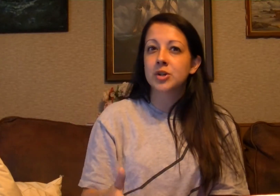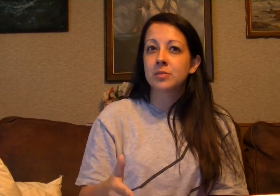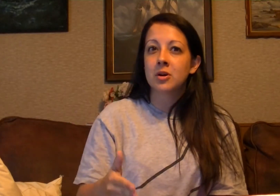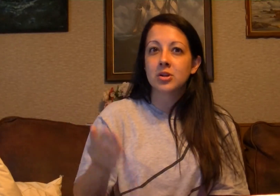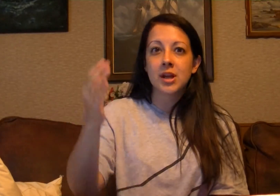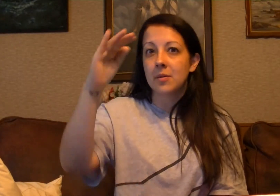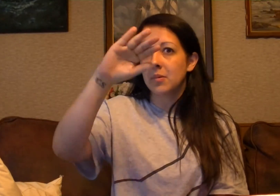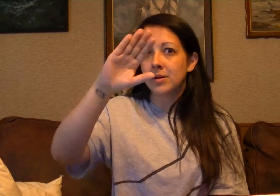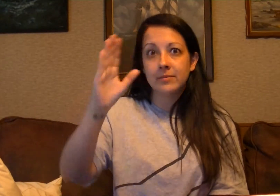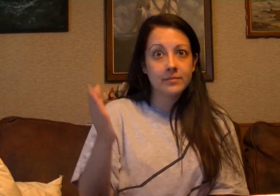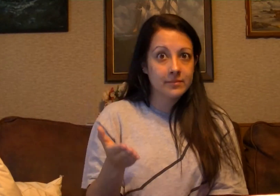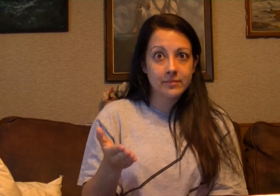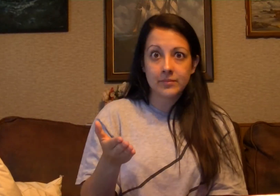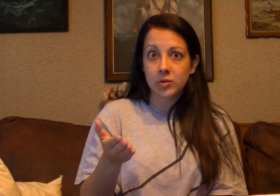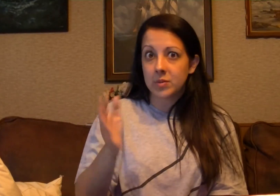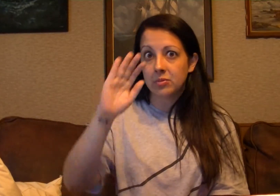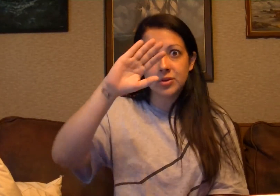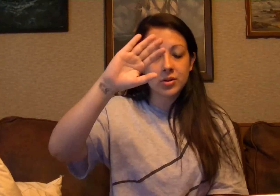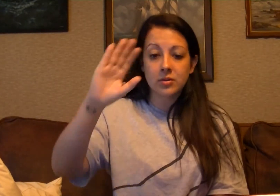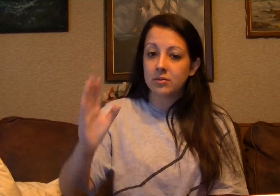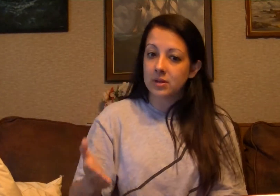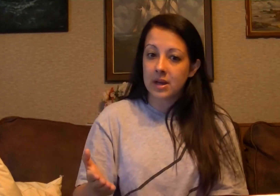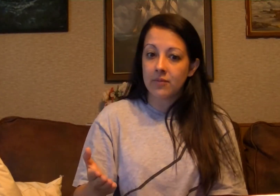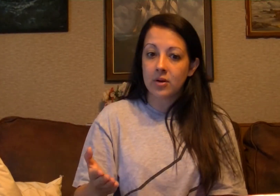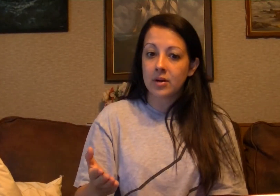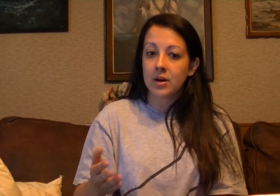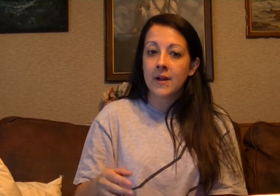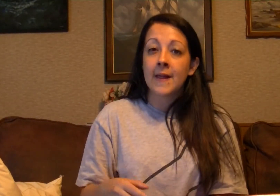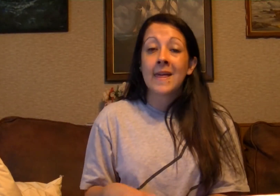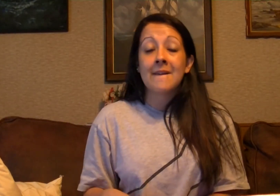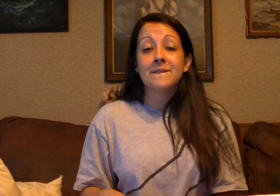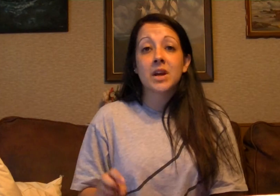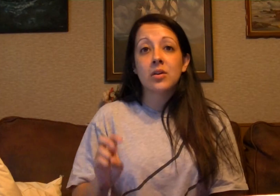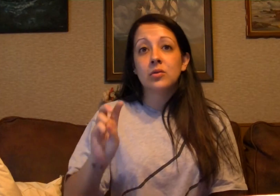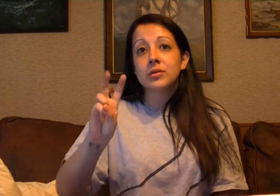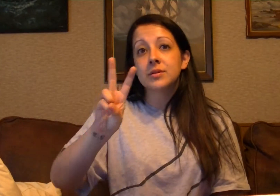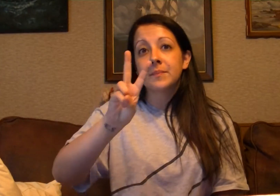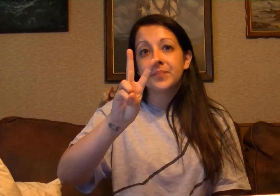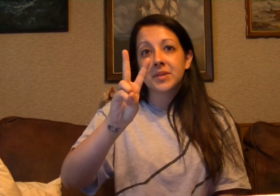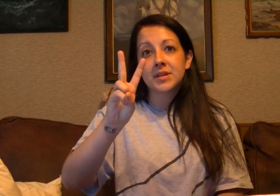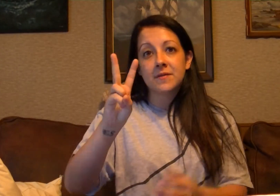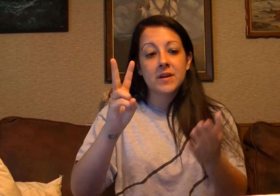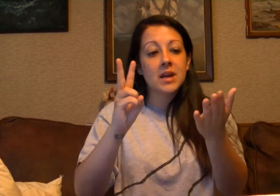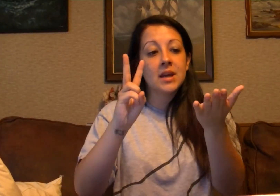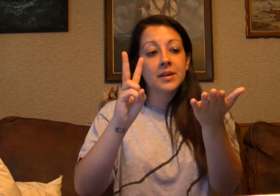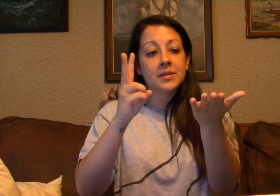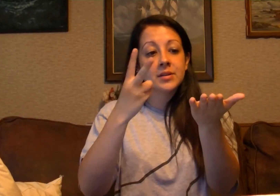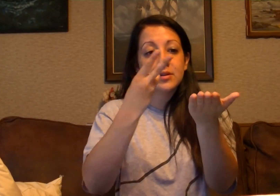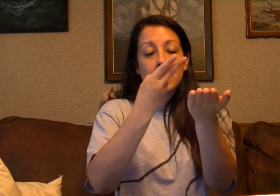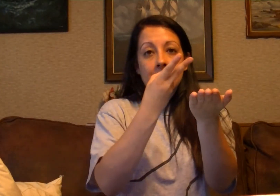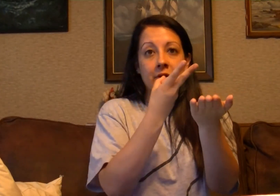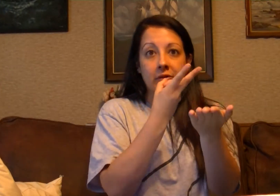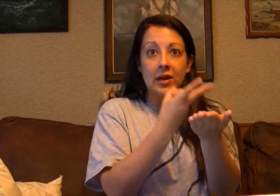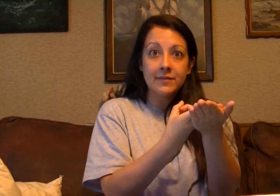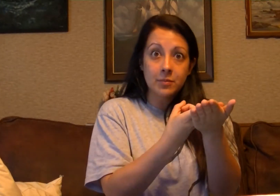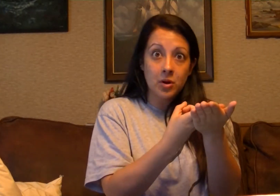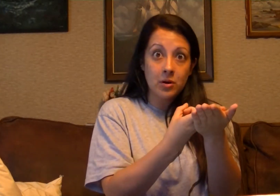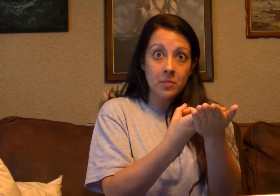mark shape, but most people just do never. Fails is a V hand on your left palm, and